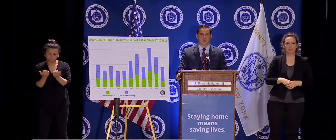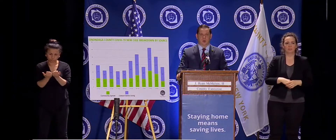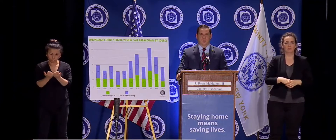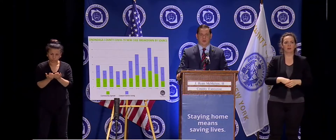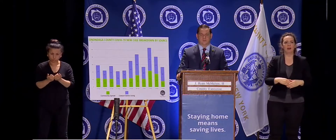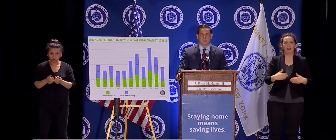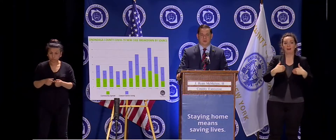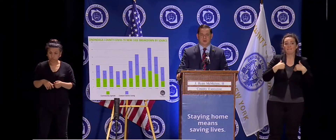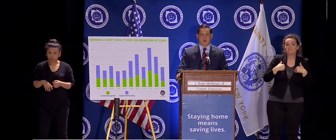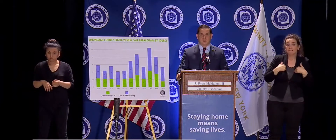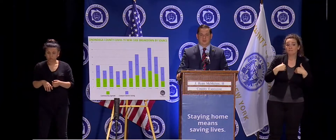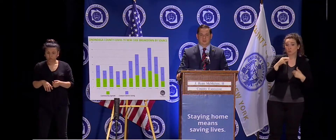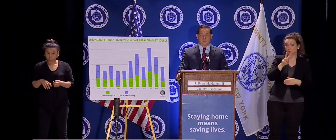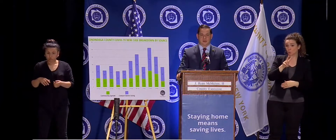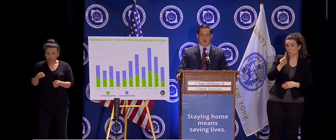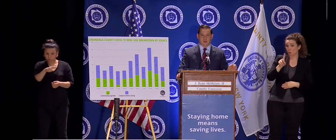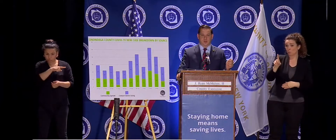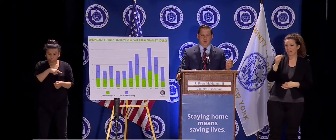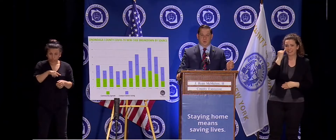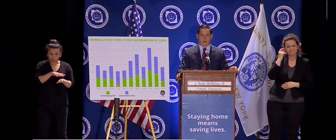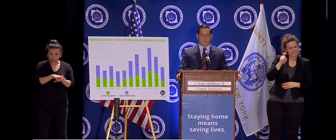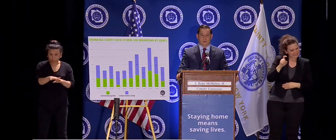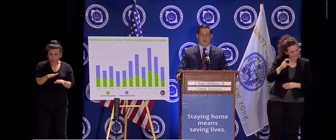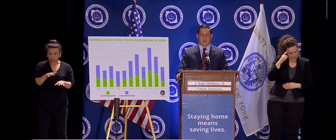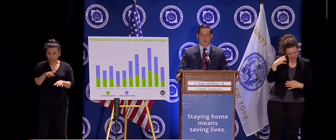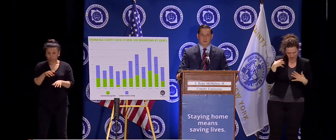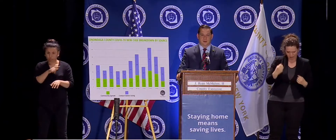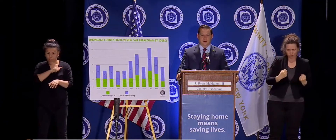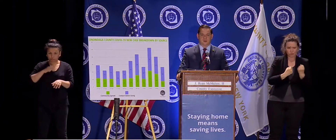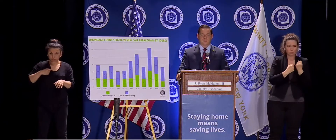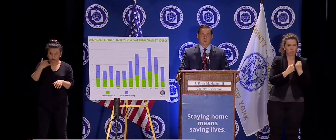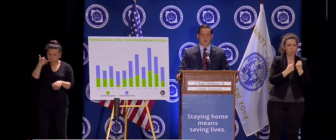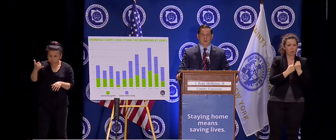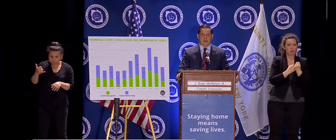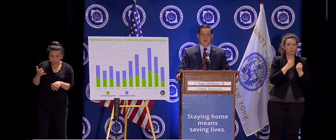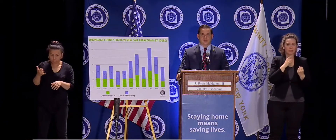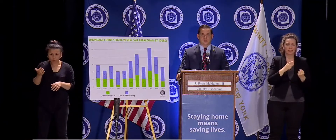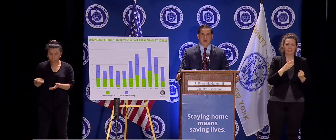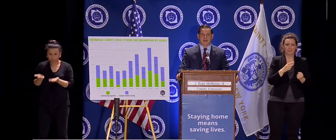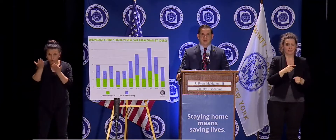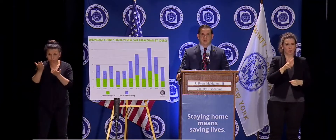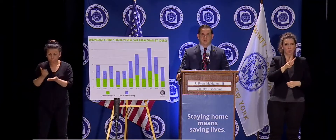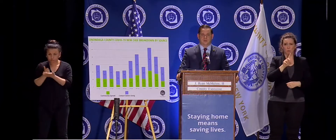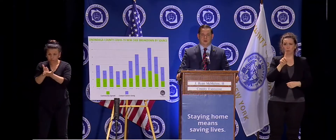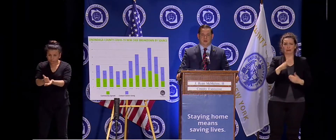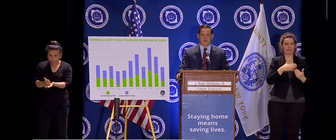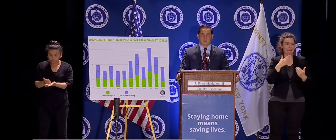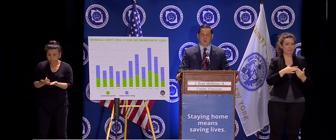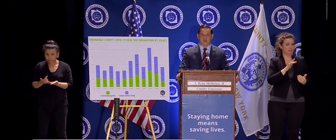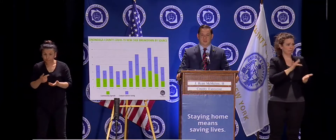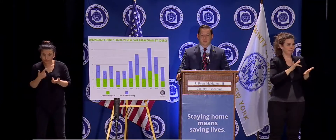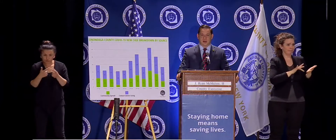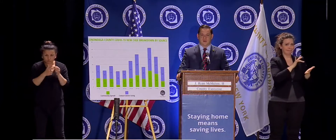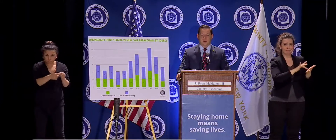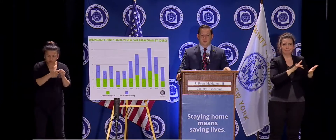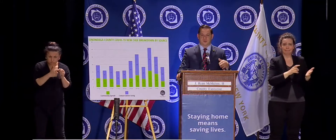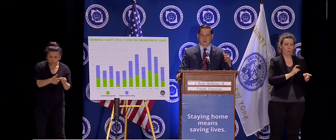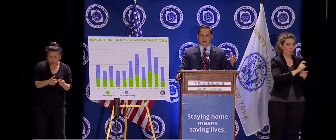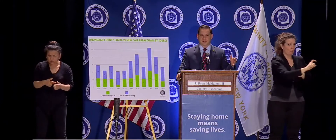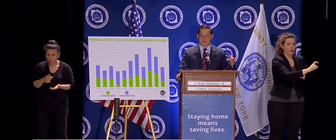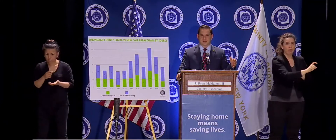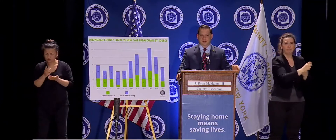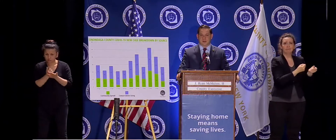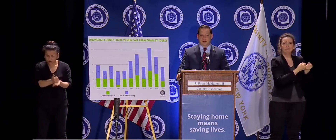professionals at 211. Literally, you call 211, and they can be there to answer any questions you have, help you